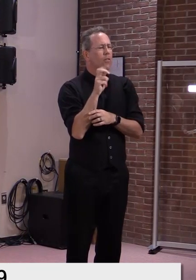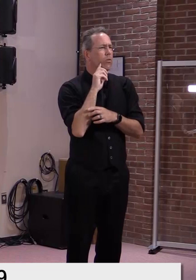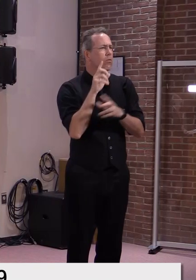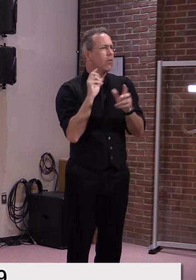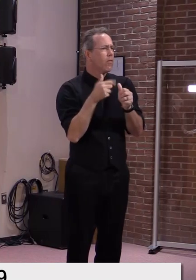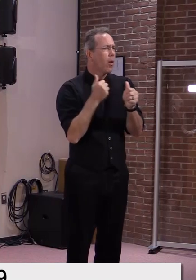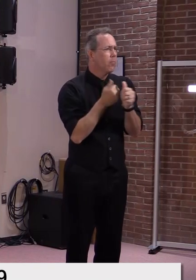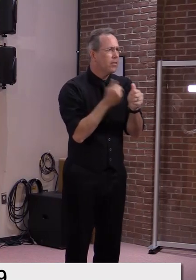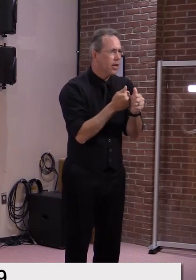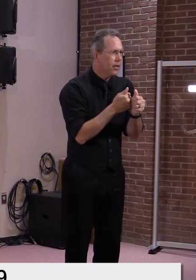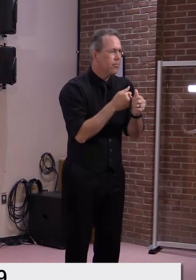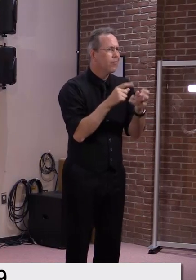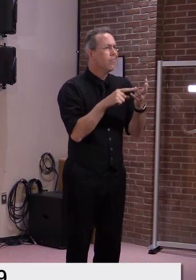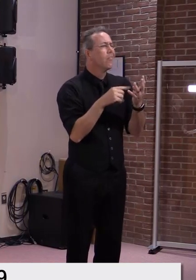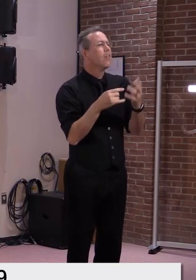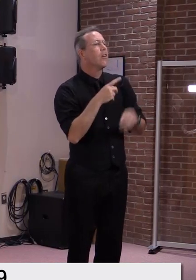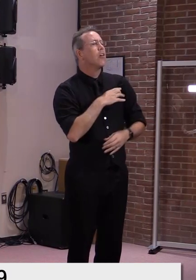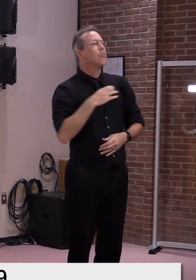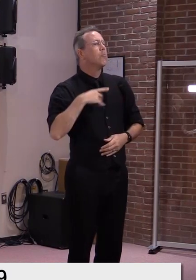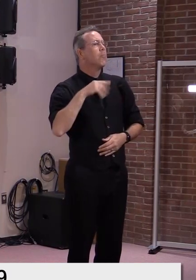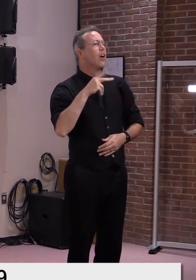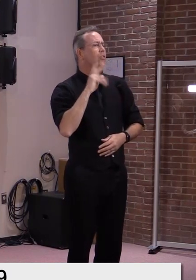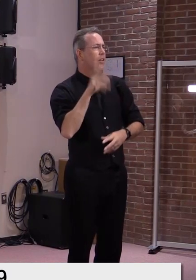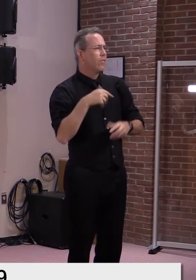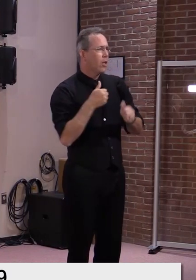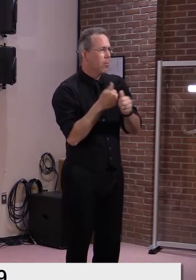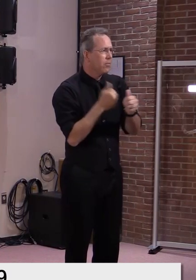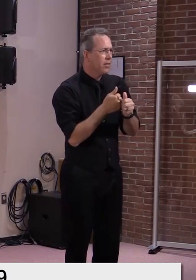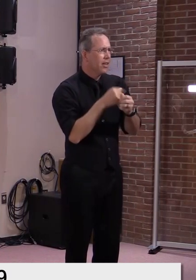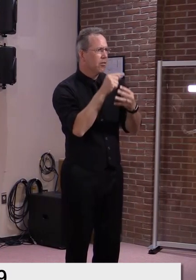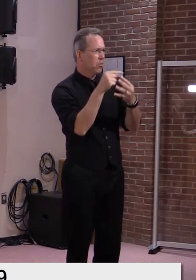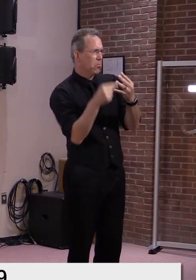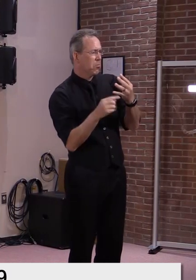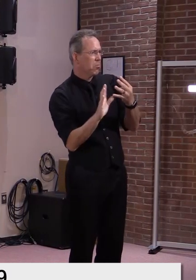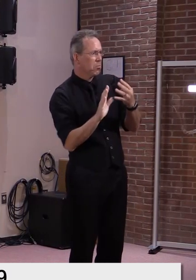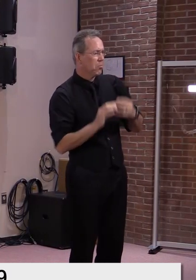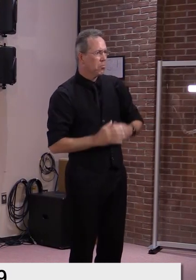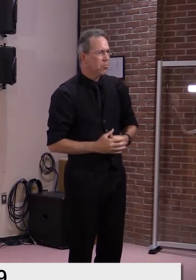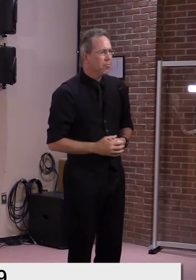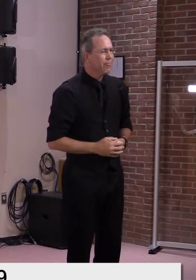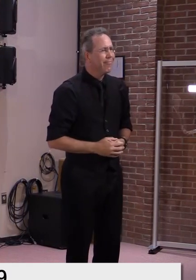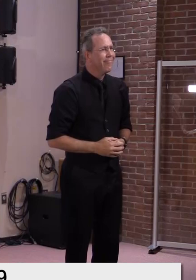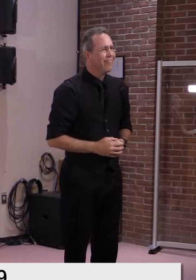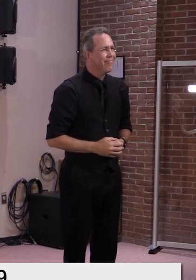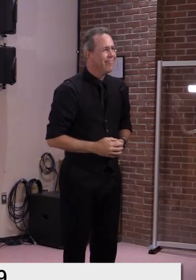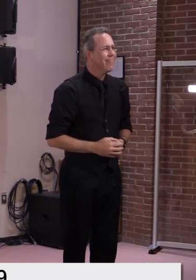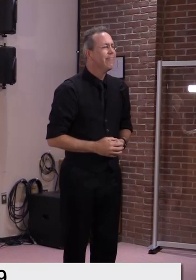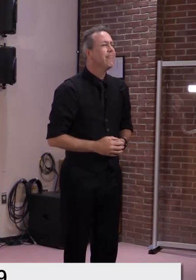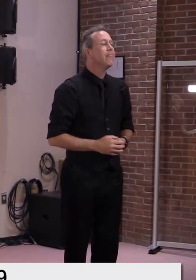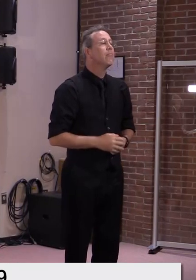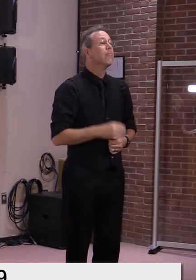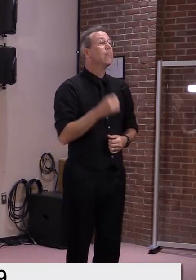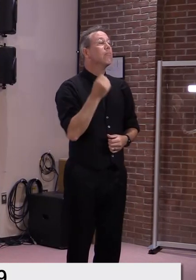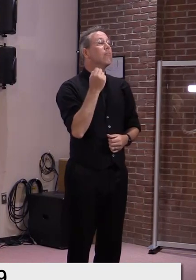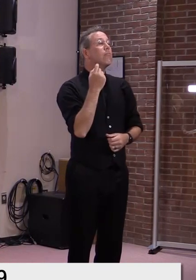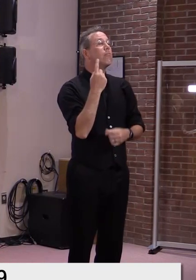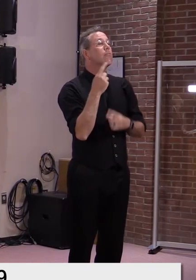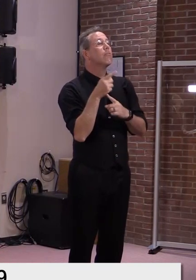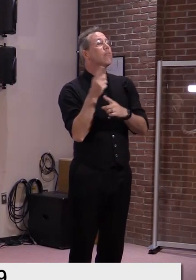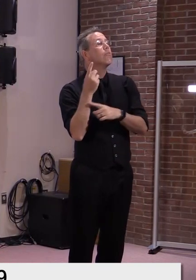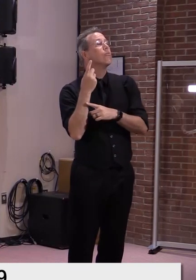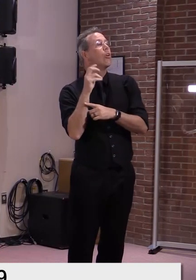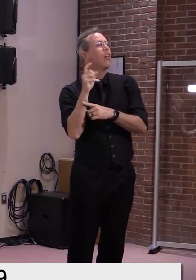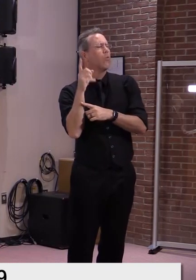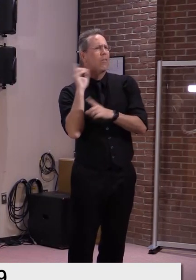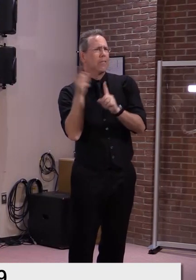on ongoing mental health impacts, the state's commitment to helping kids, and the value of after school and summer programs